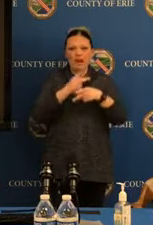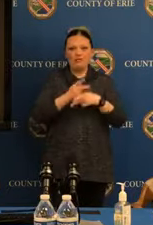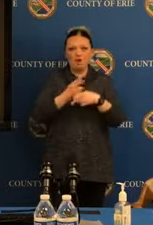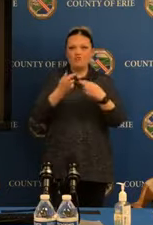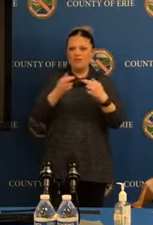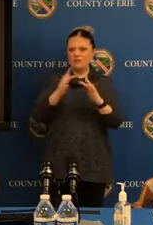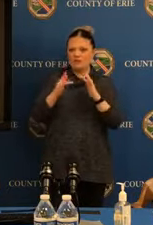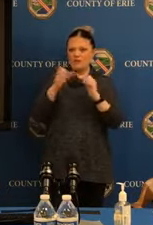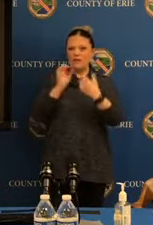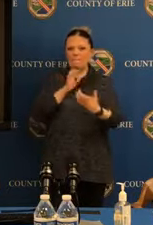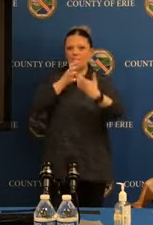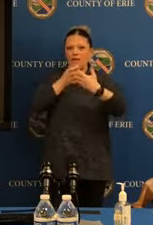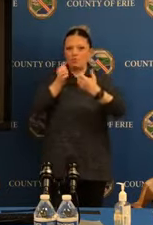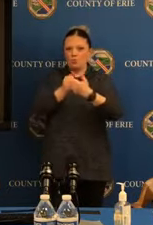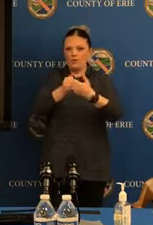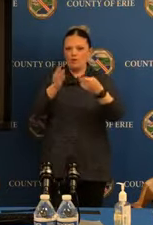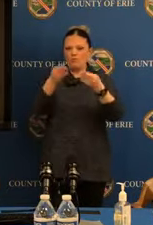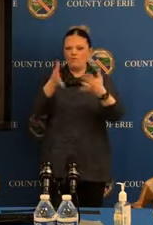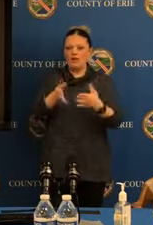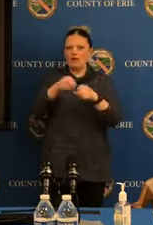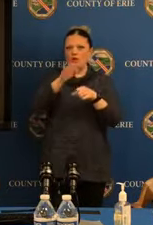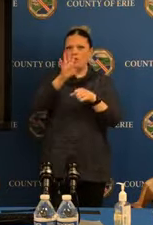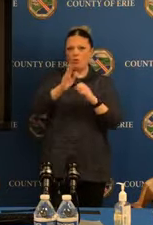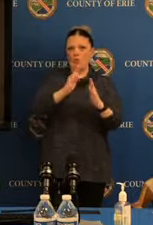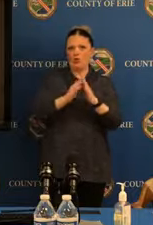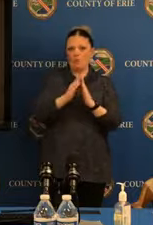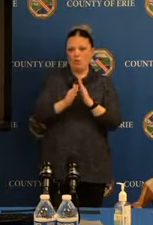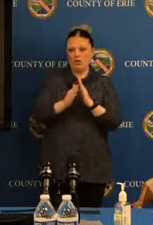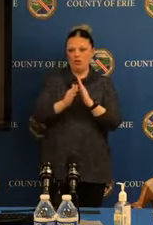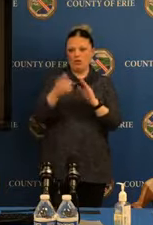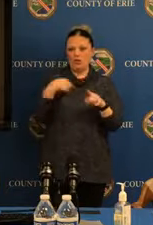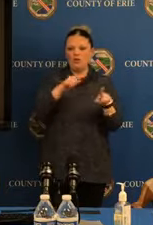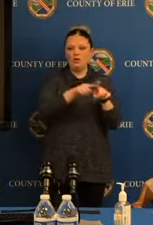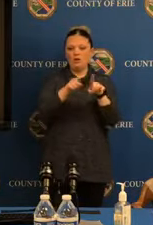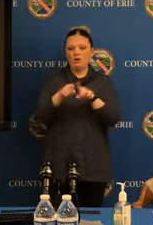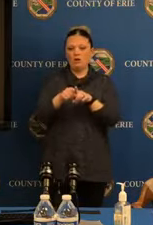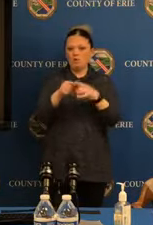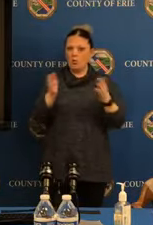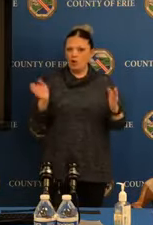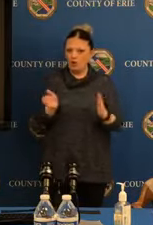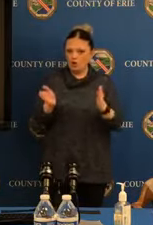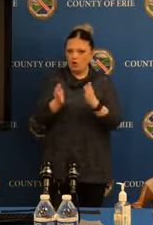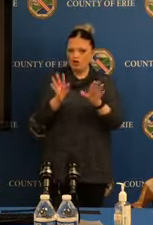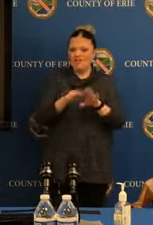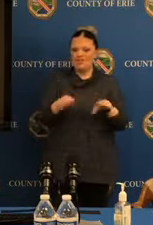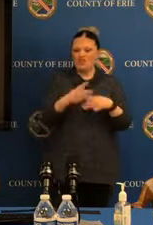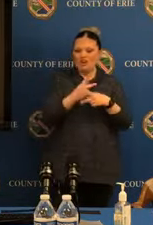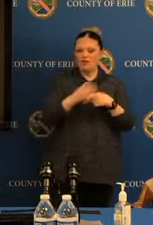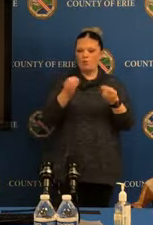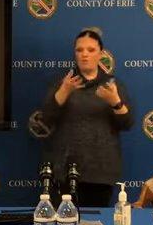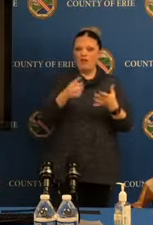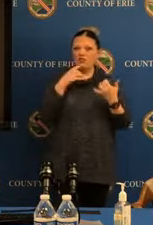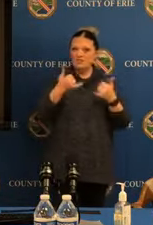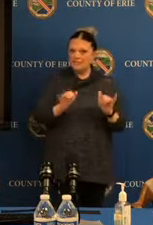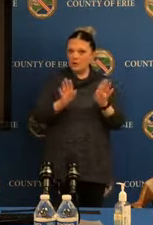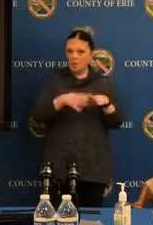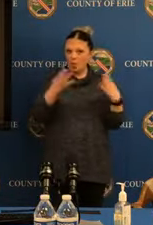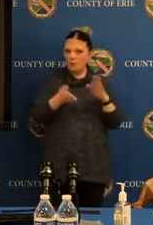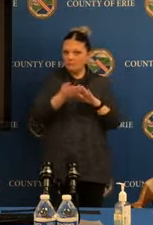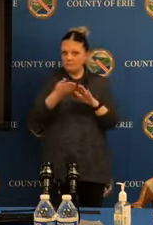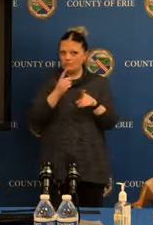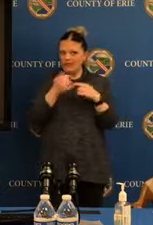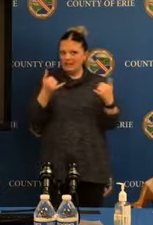a child care provider in your community. We are also encouraging the child care providers that are still open at this